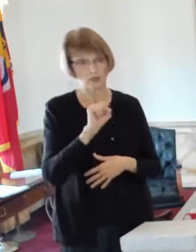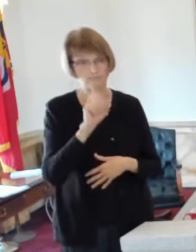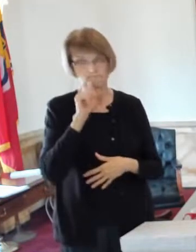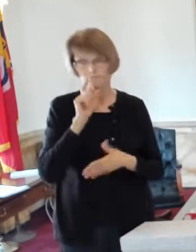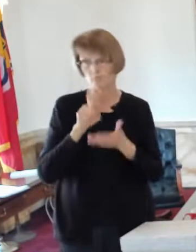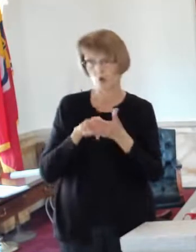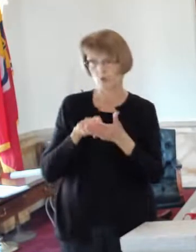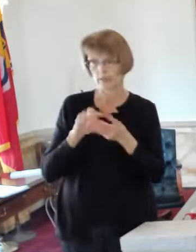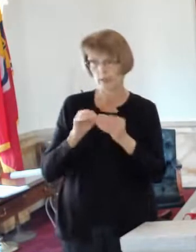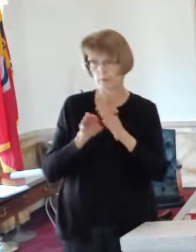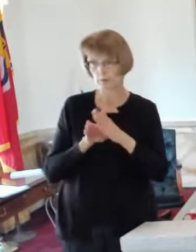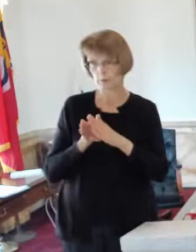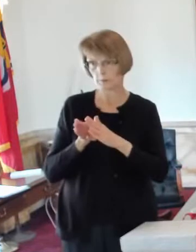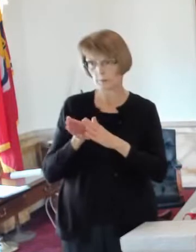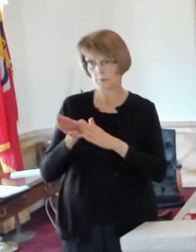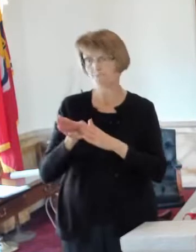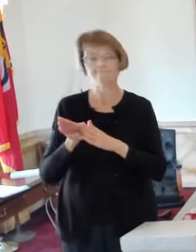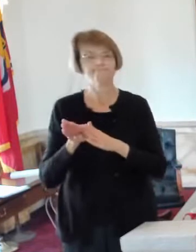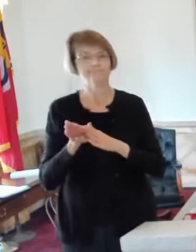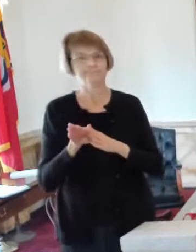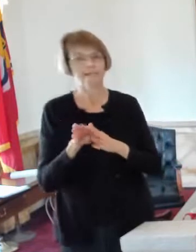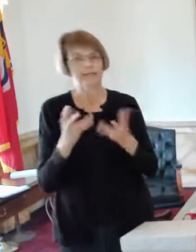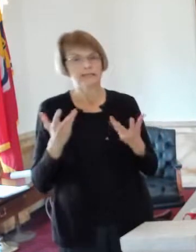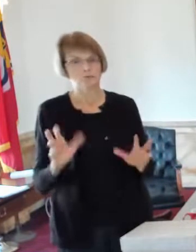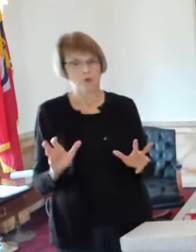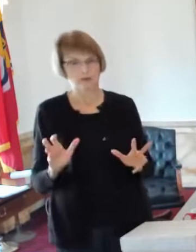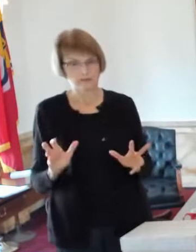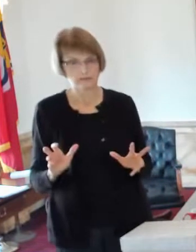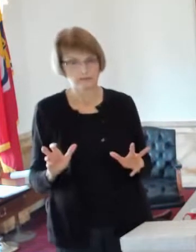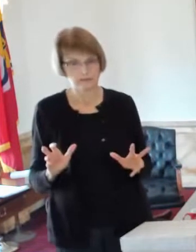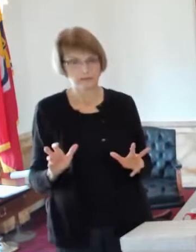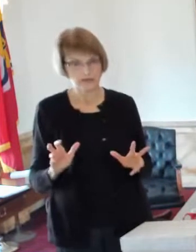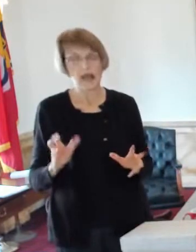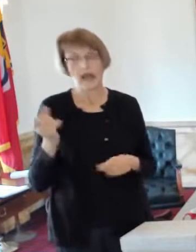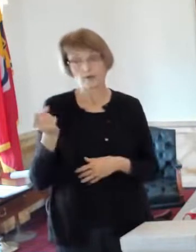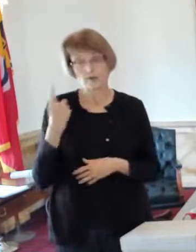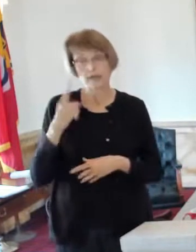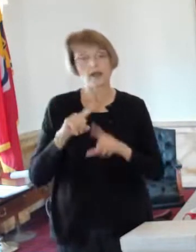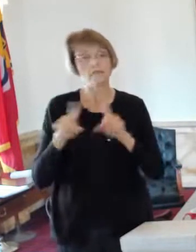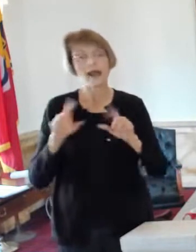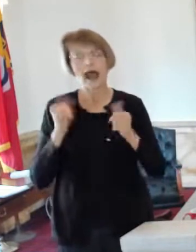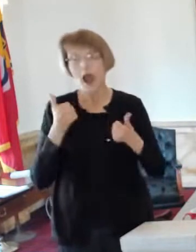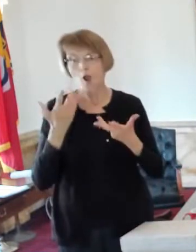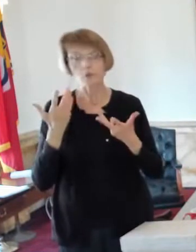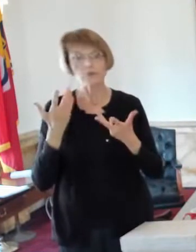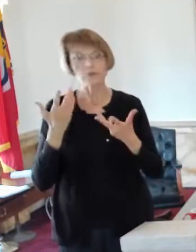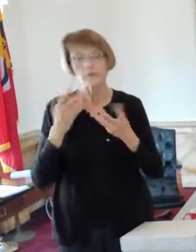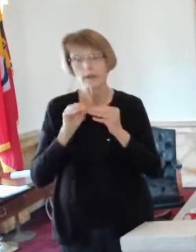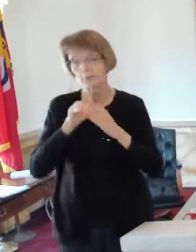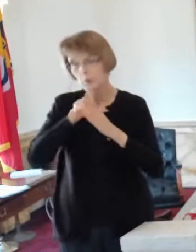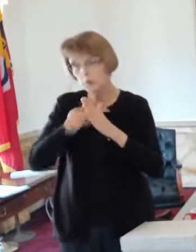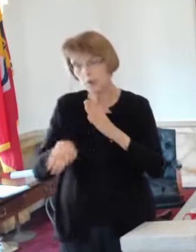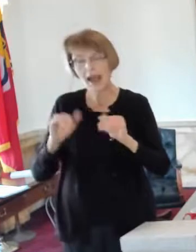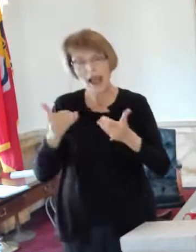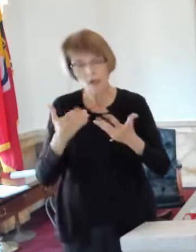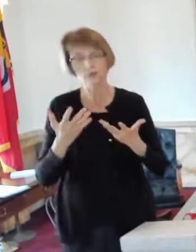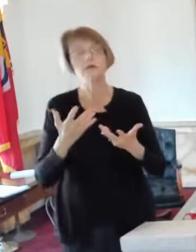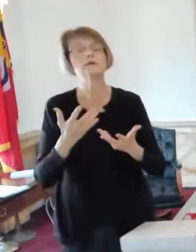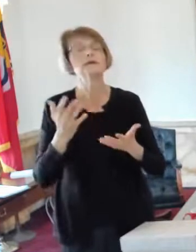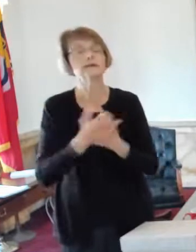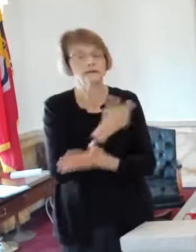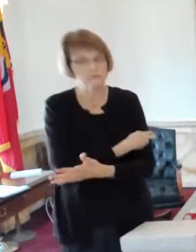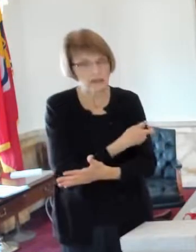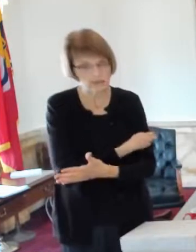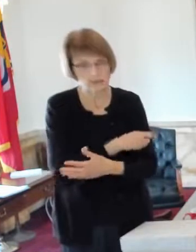it, but the only way to drive those numbers down is have the vaccine and wear your mask,